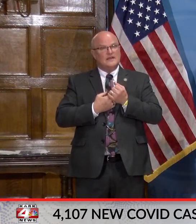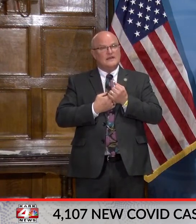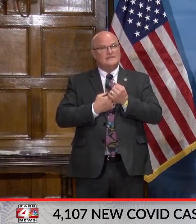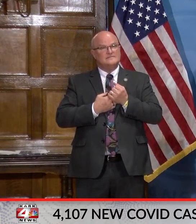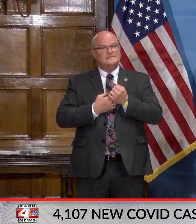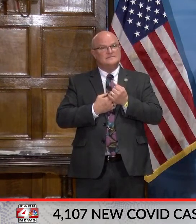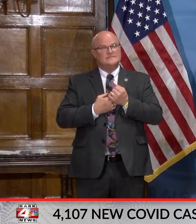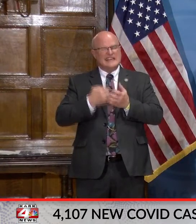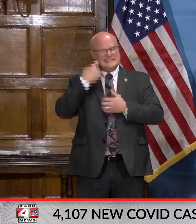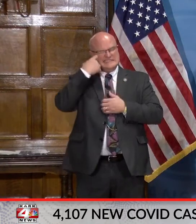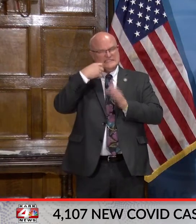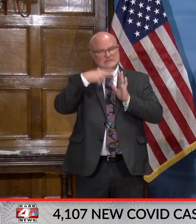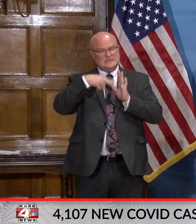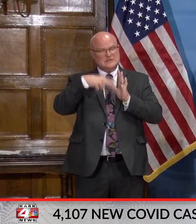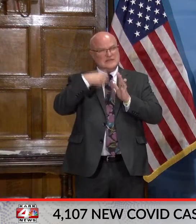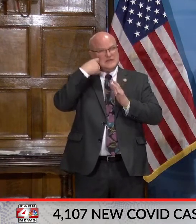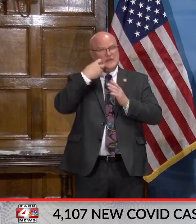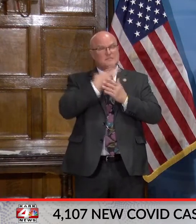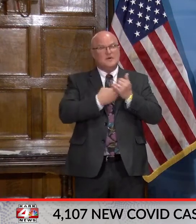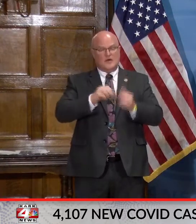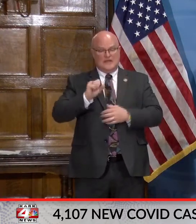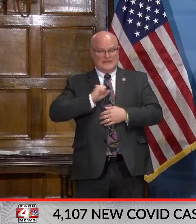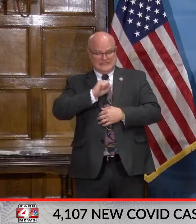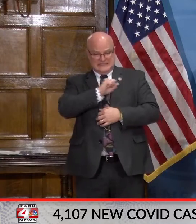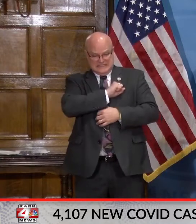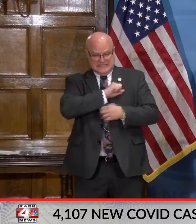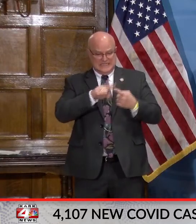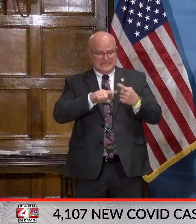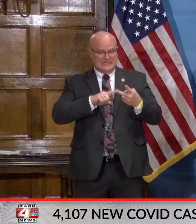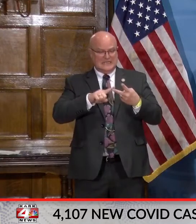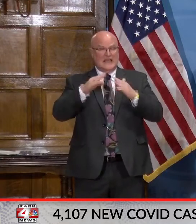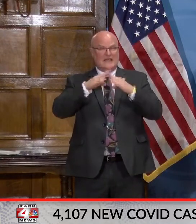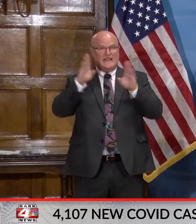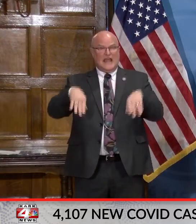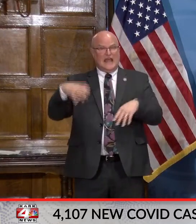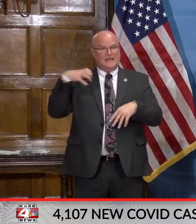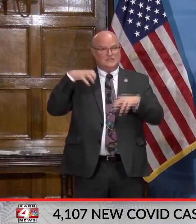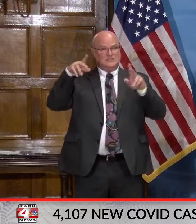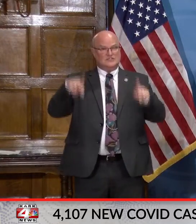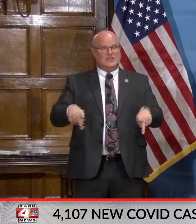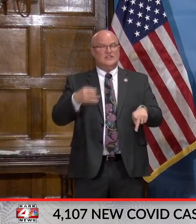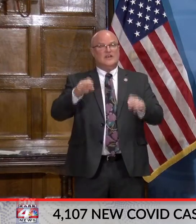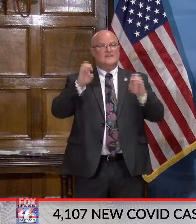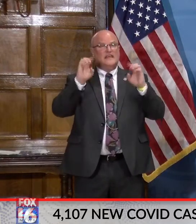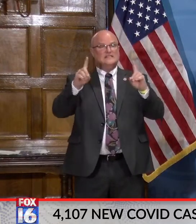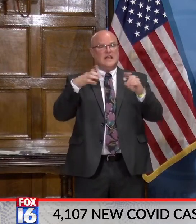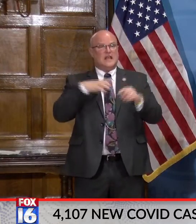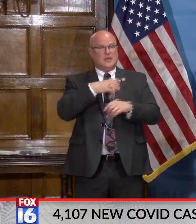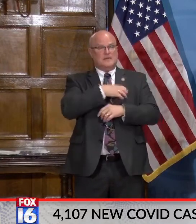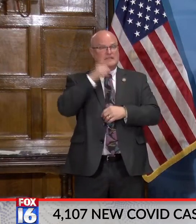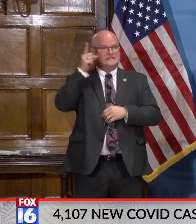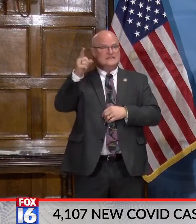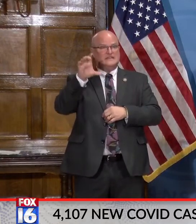I've just read recently, both the Senate and the House chairs of the education committees in